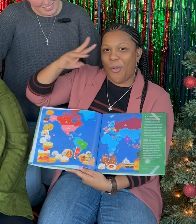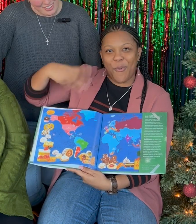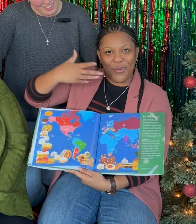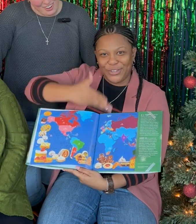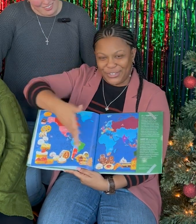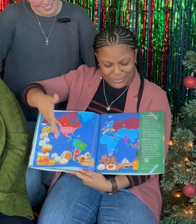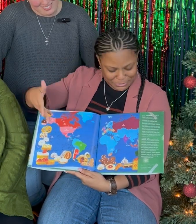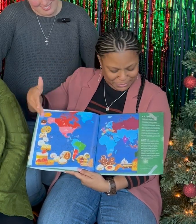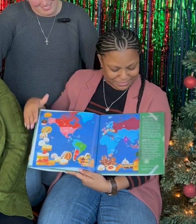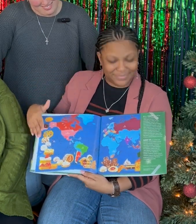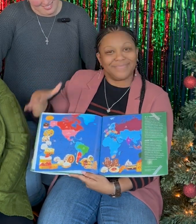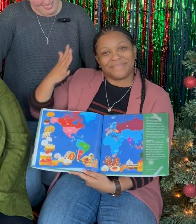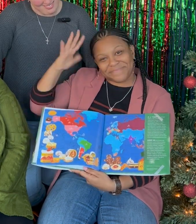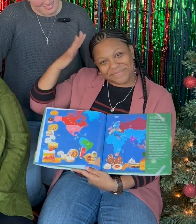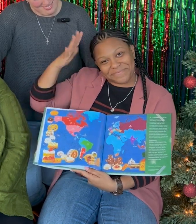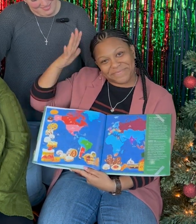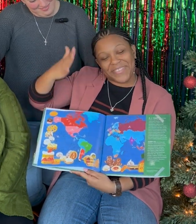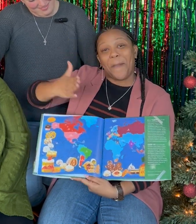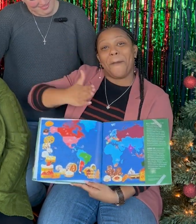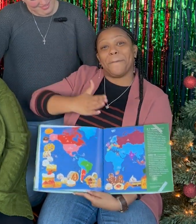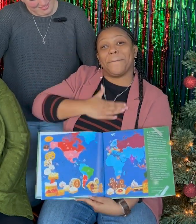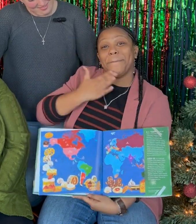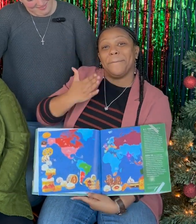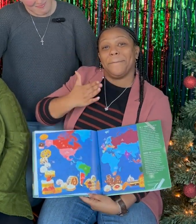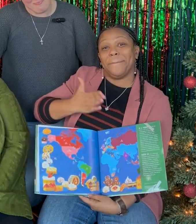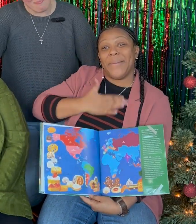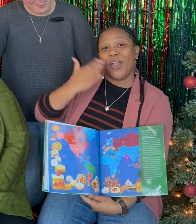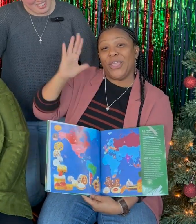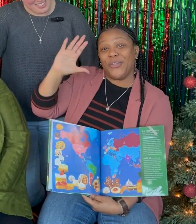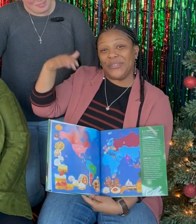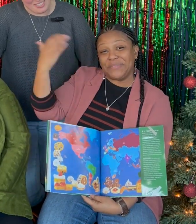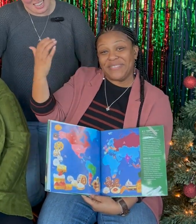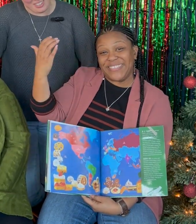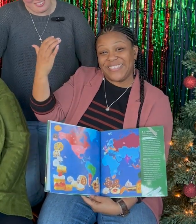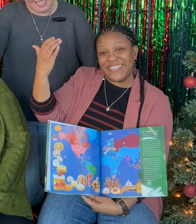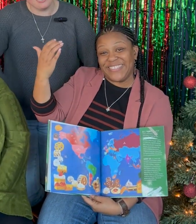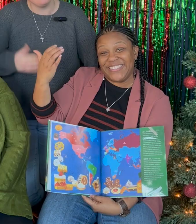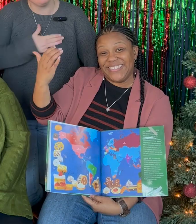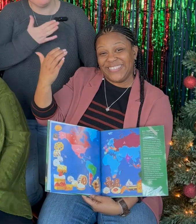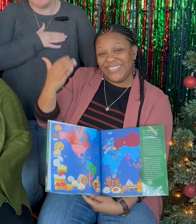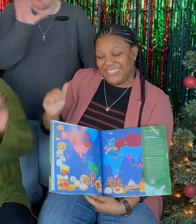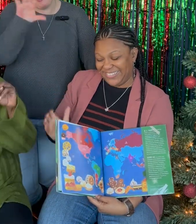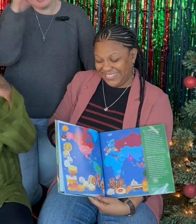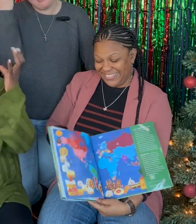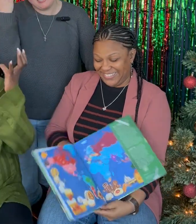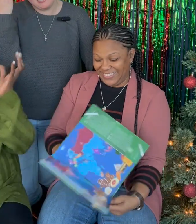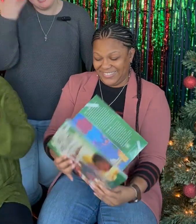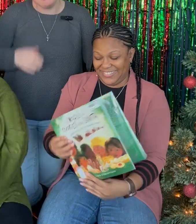And there you go. Merry Christmas, everyone.